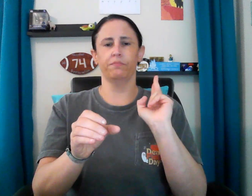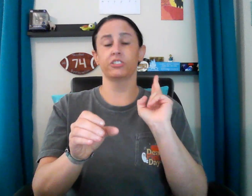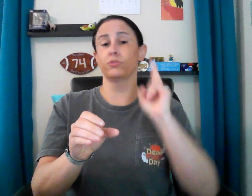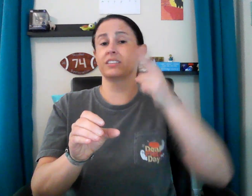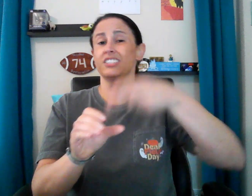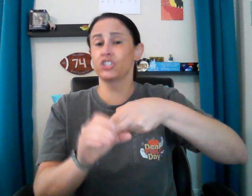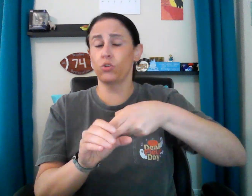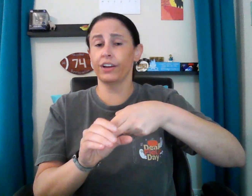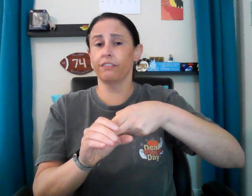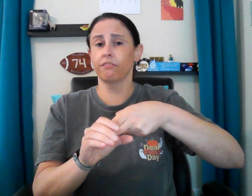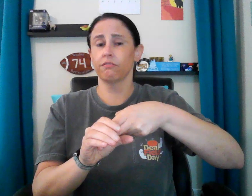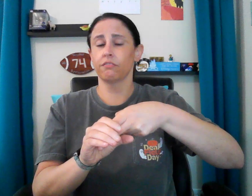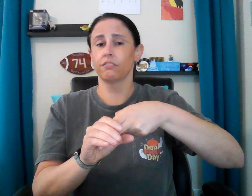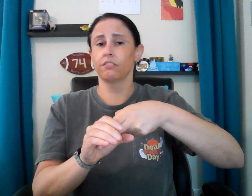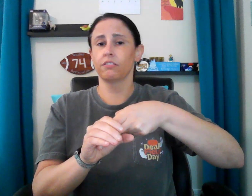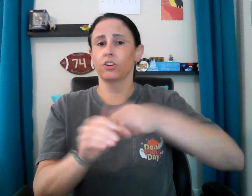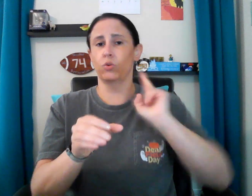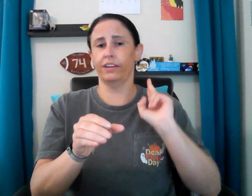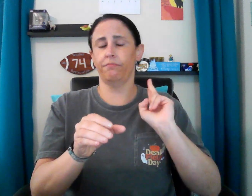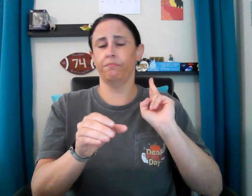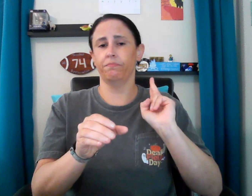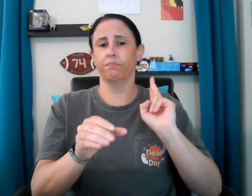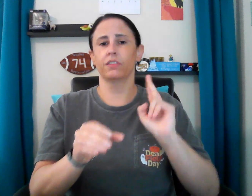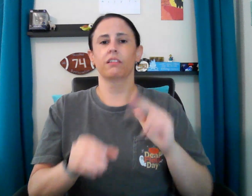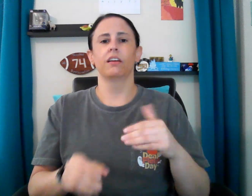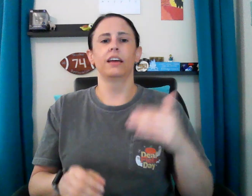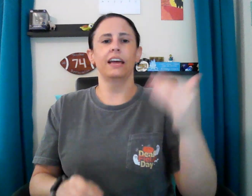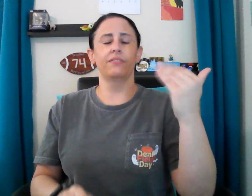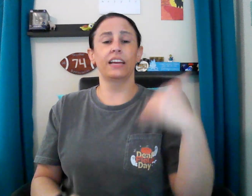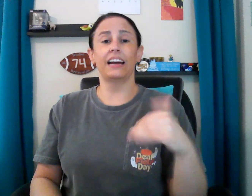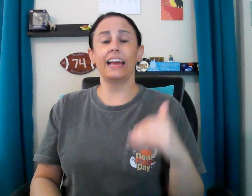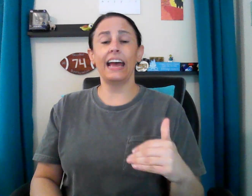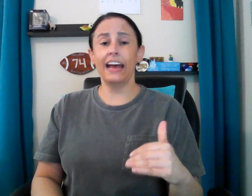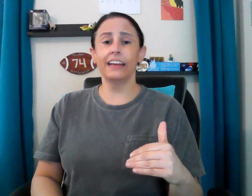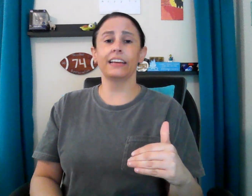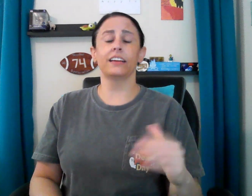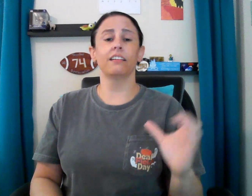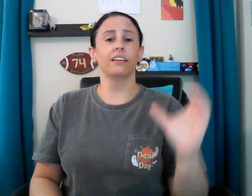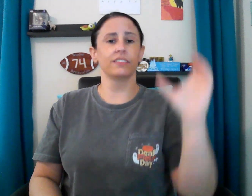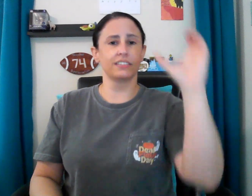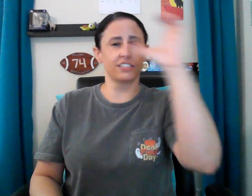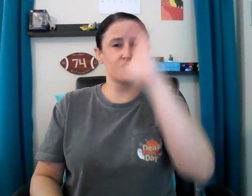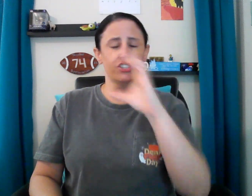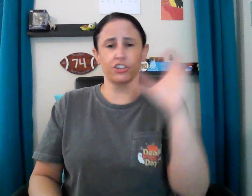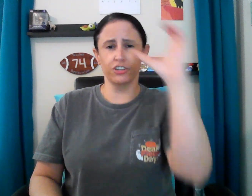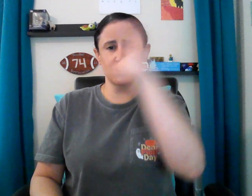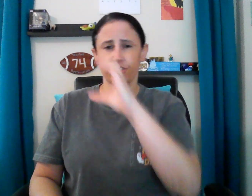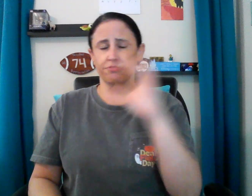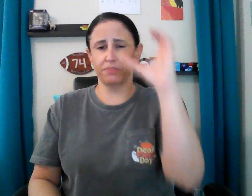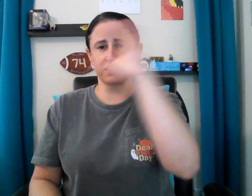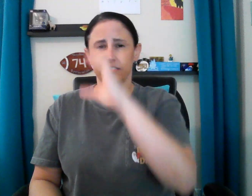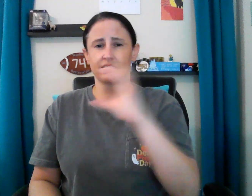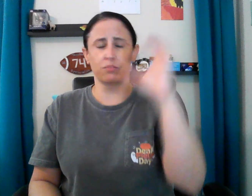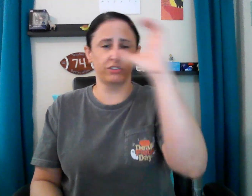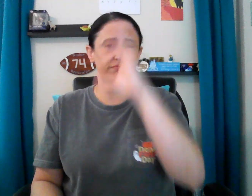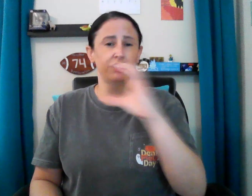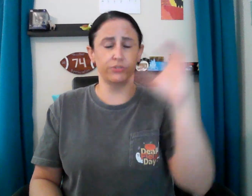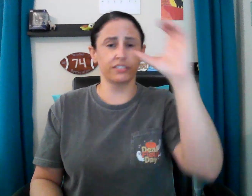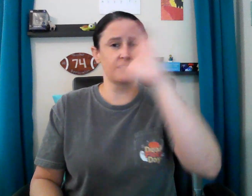So this is join, quit. And then I added, this is search, because someone uses